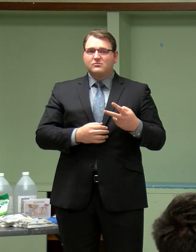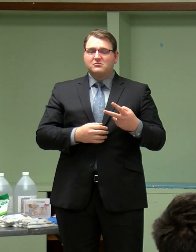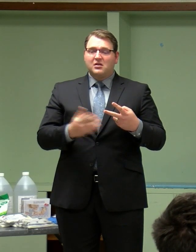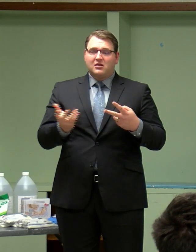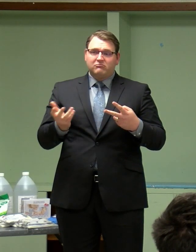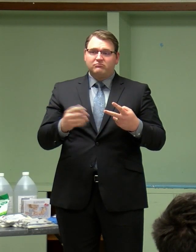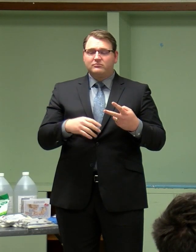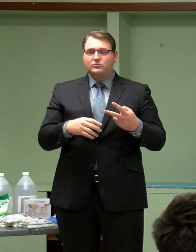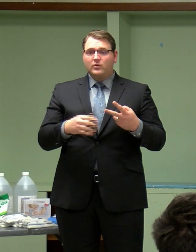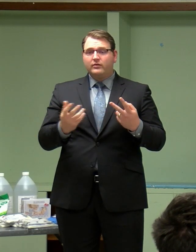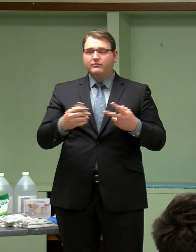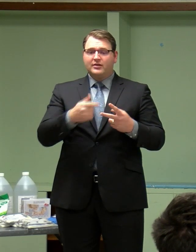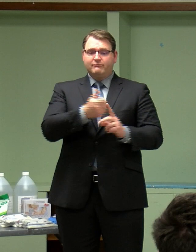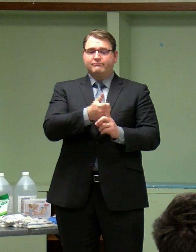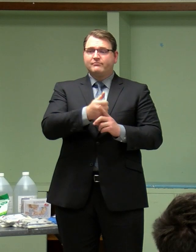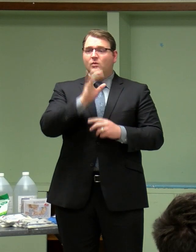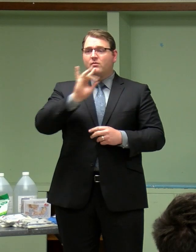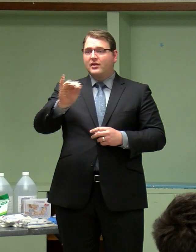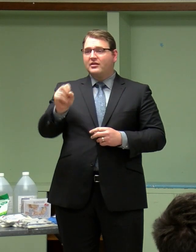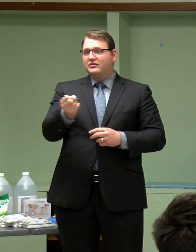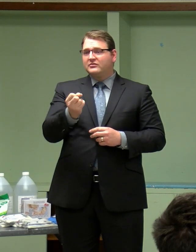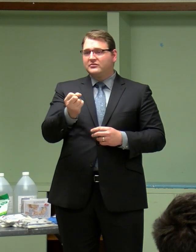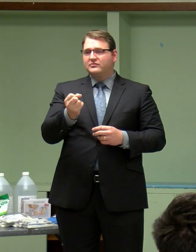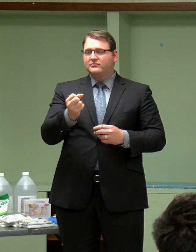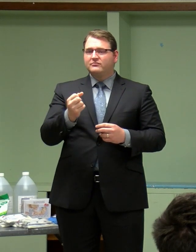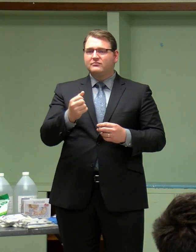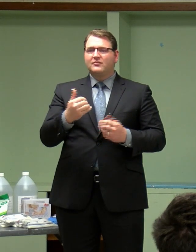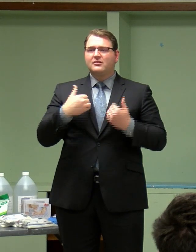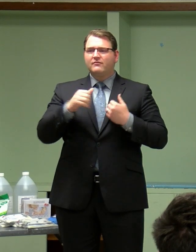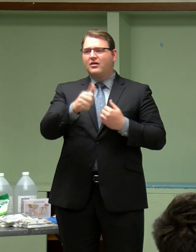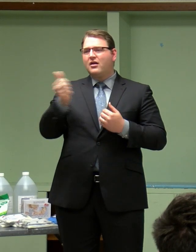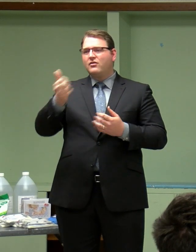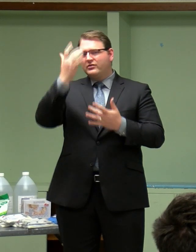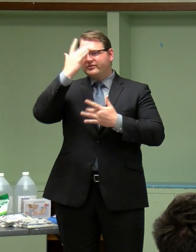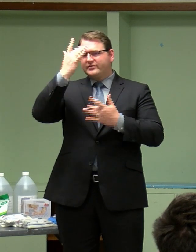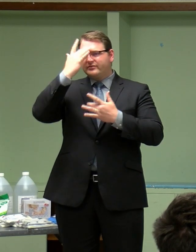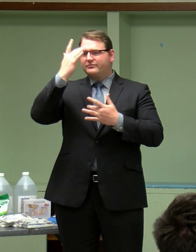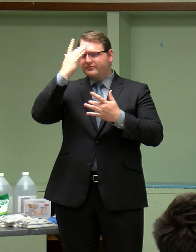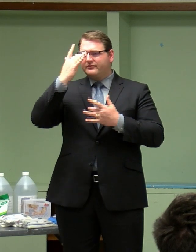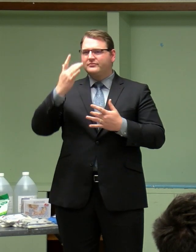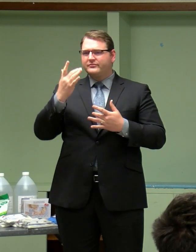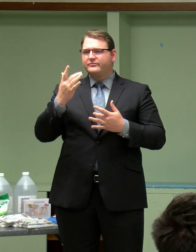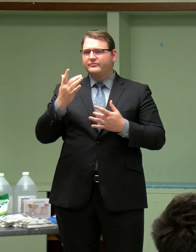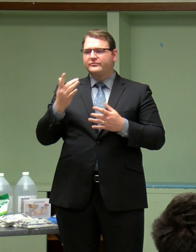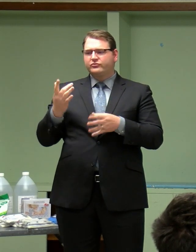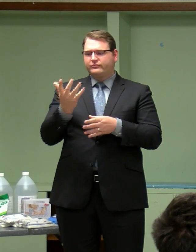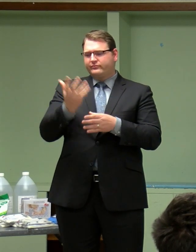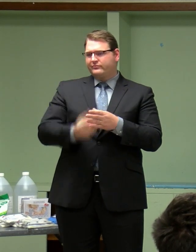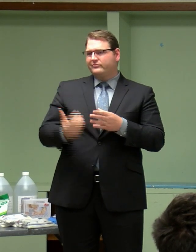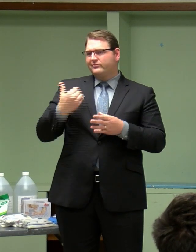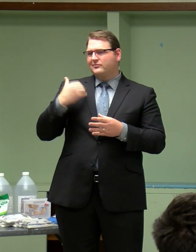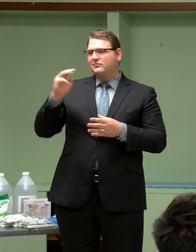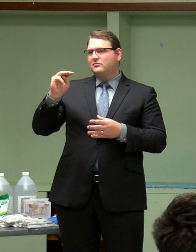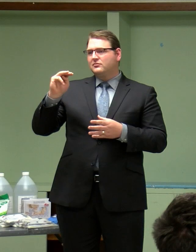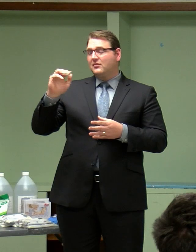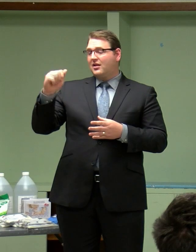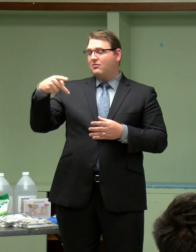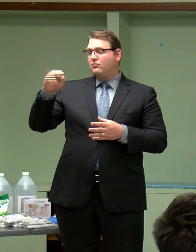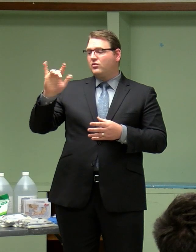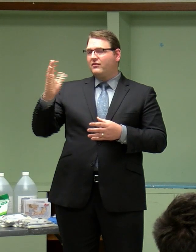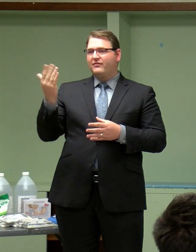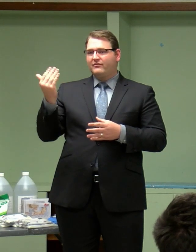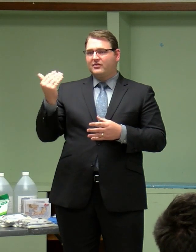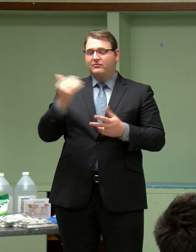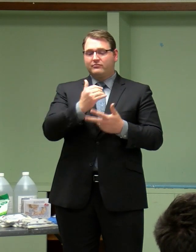Yeah, in his 80s with underlying health conditions who passed away on April the 15th.